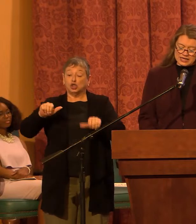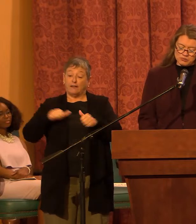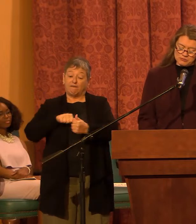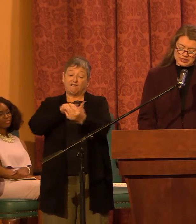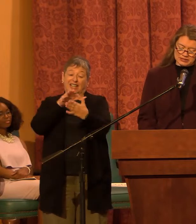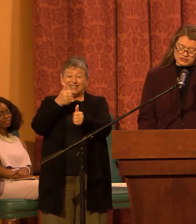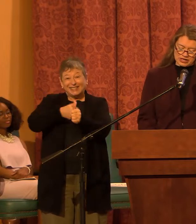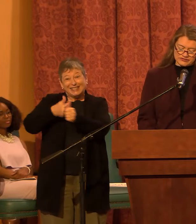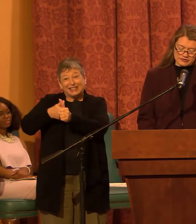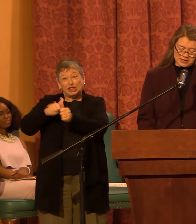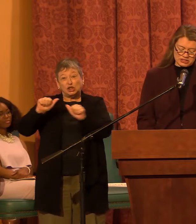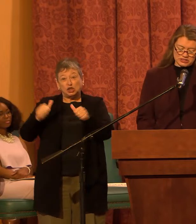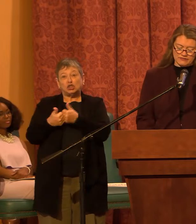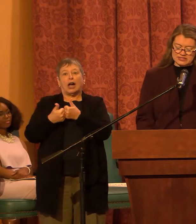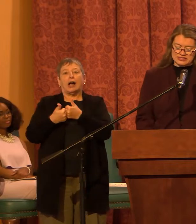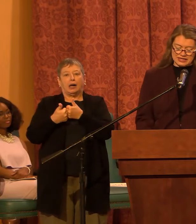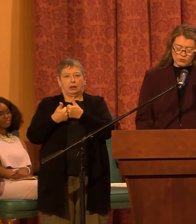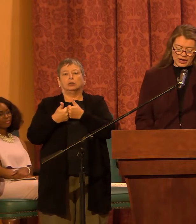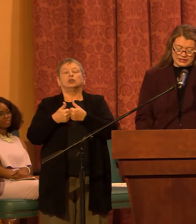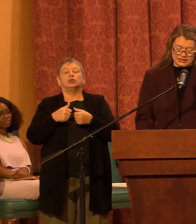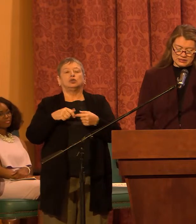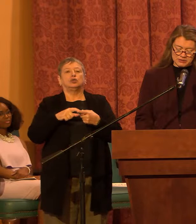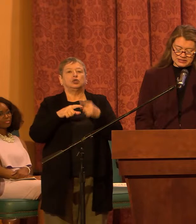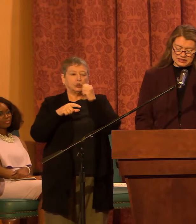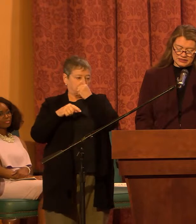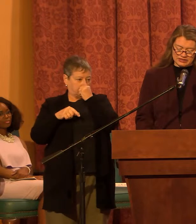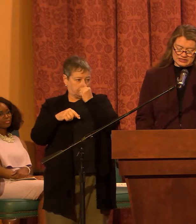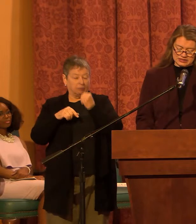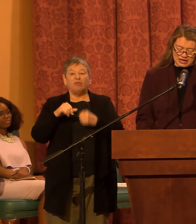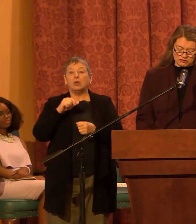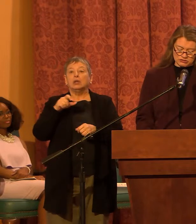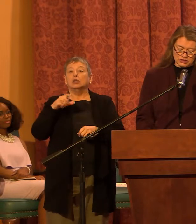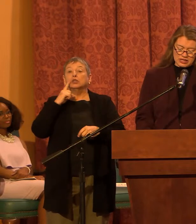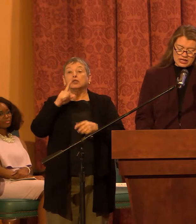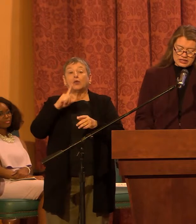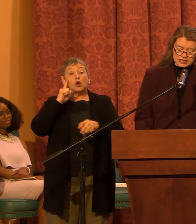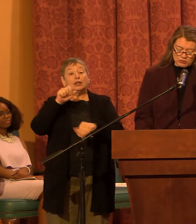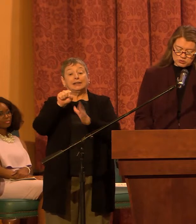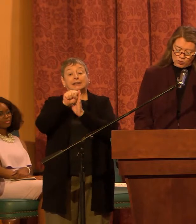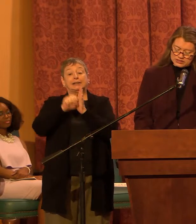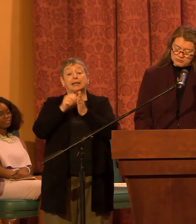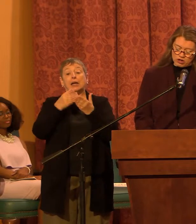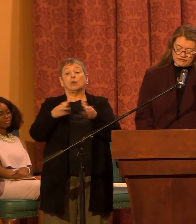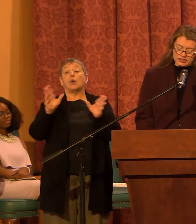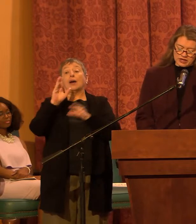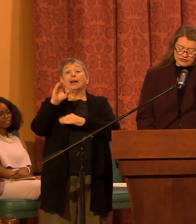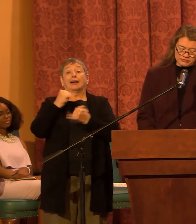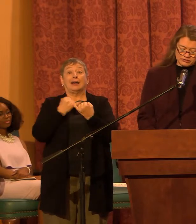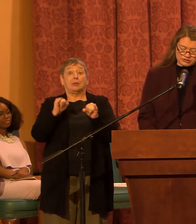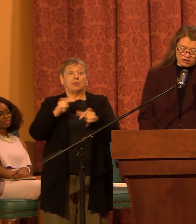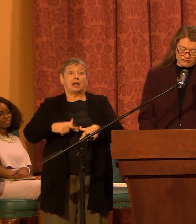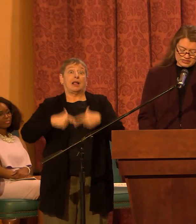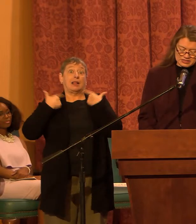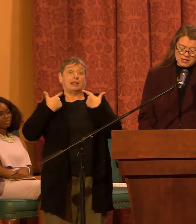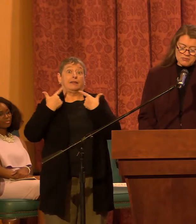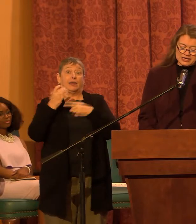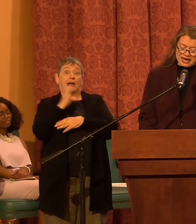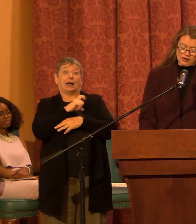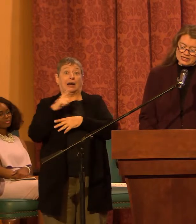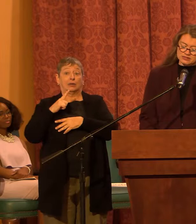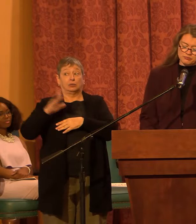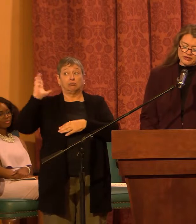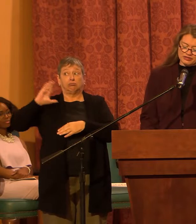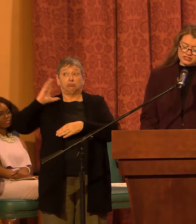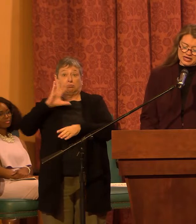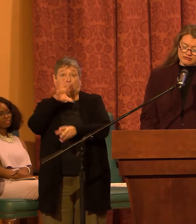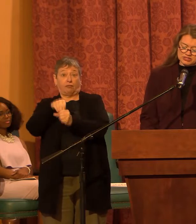one example being the transformation of the statewide Independent Living Council that was once a part of the governor's office, but